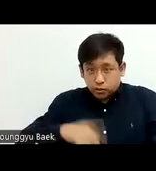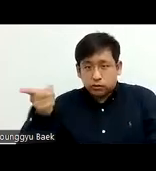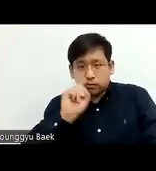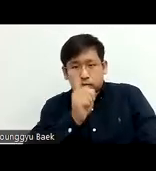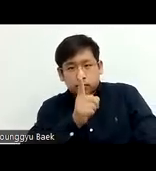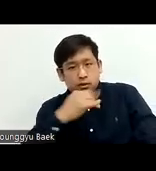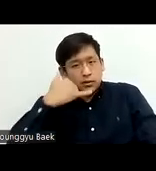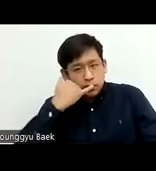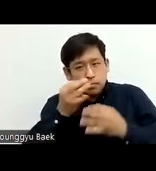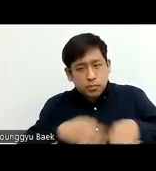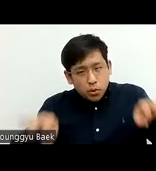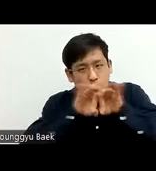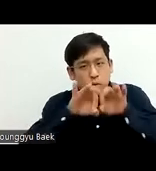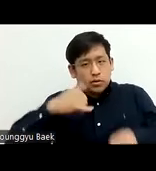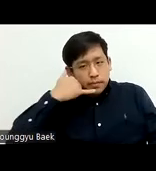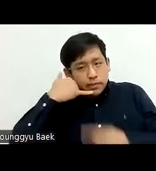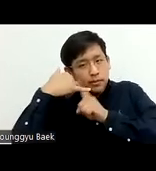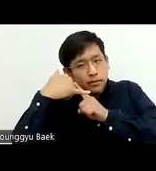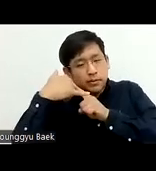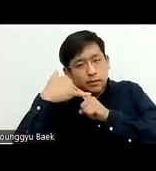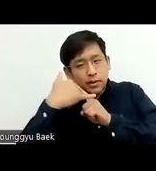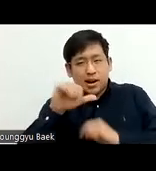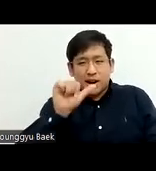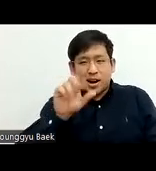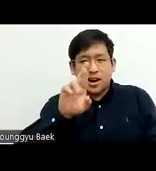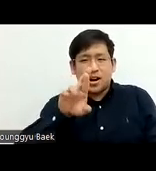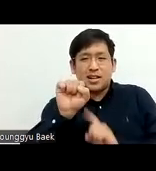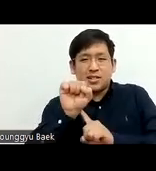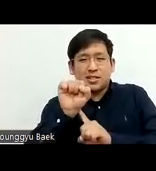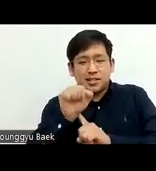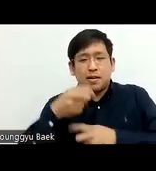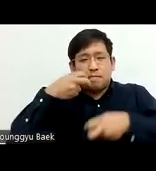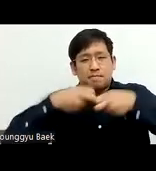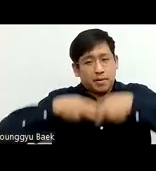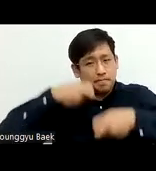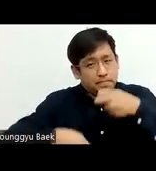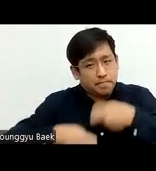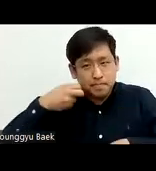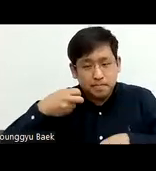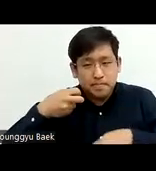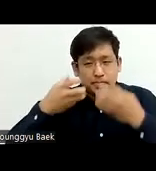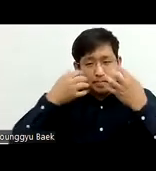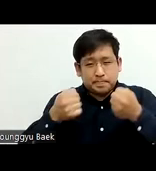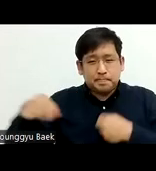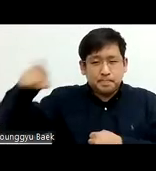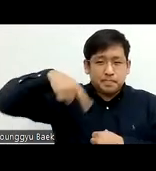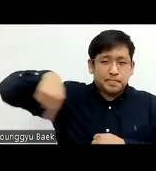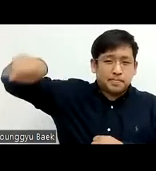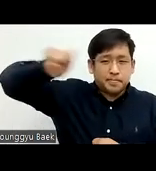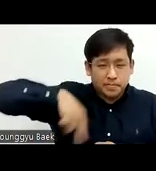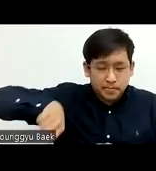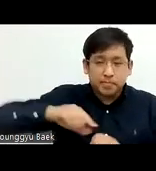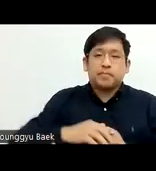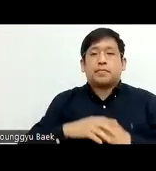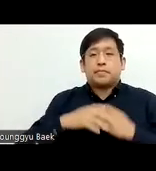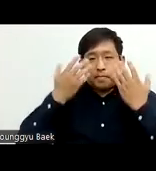And when we tell them that, can we use a text message instead? They say, no, we need to use a voice recognition. It has to be, and that